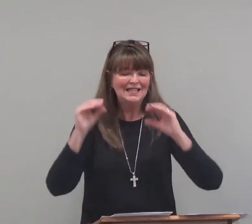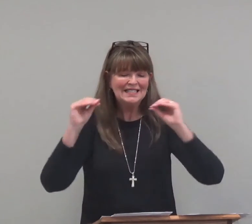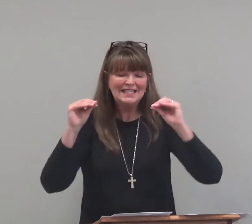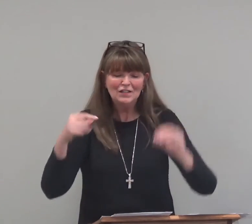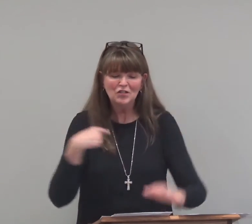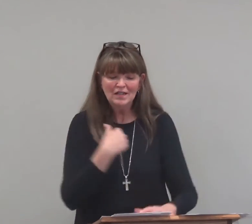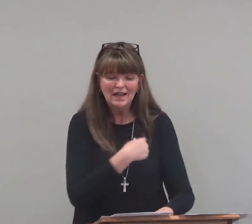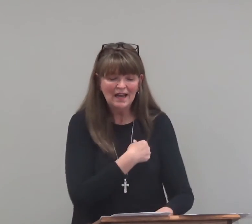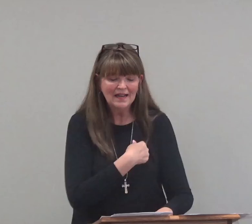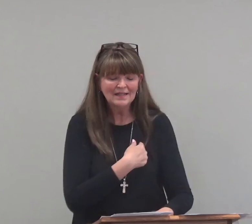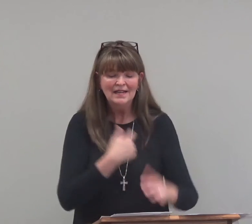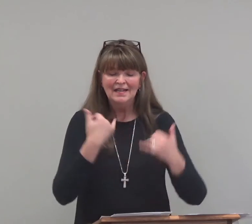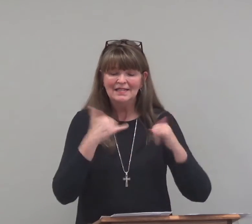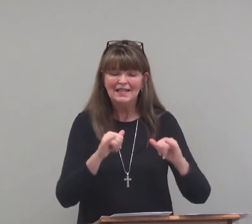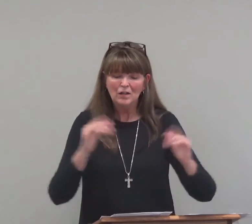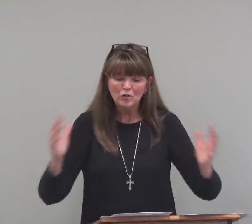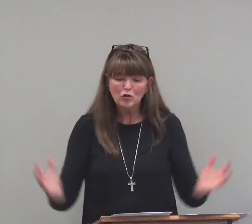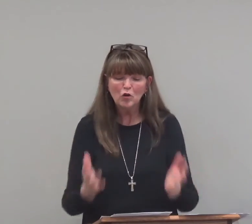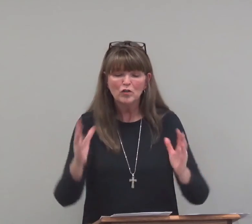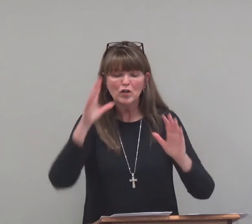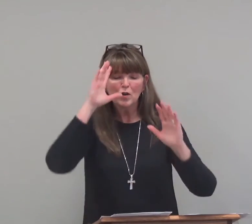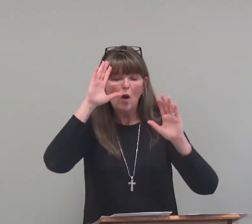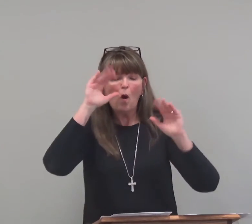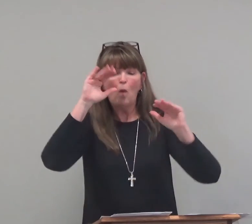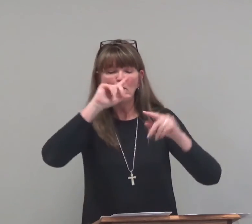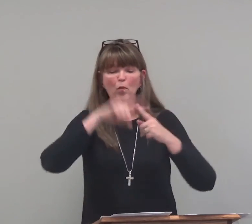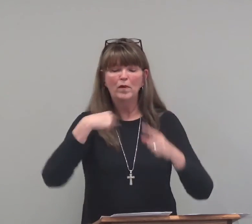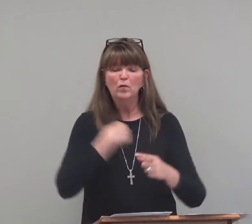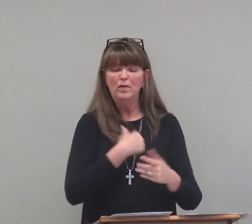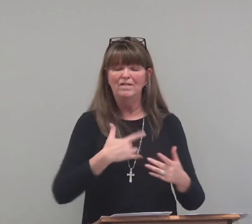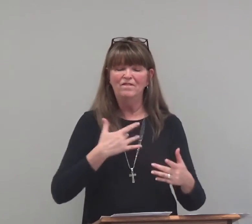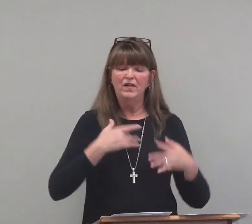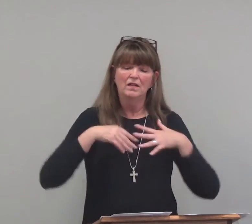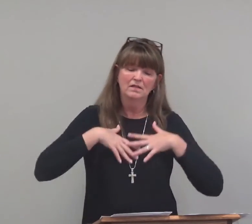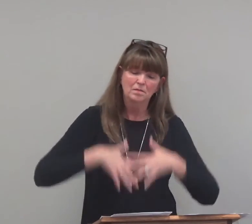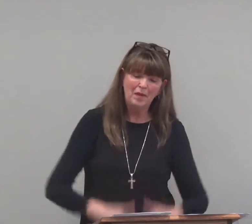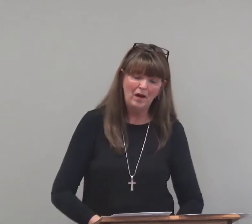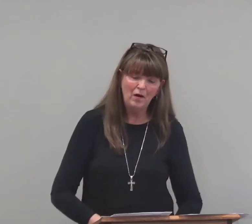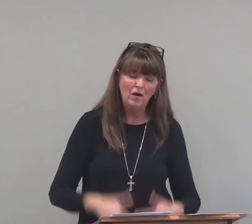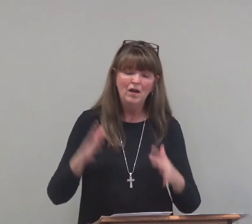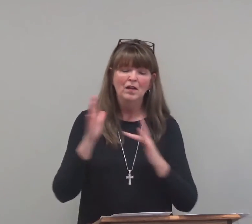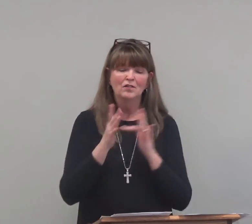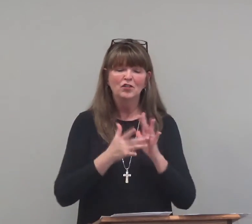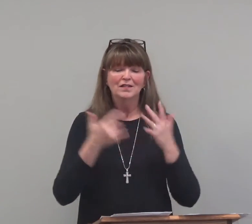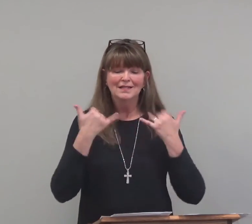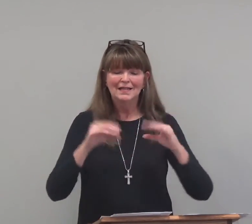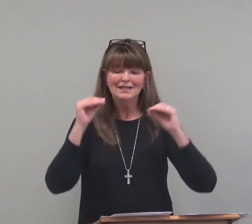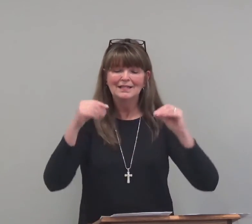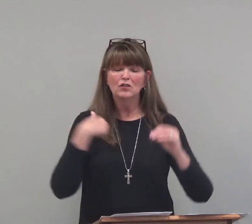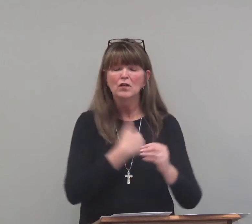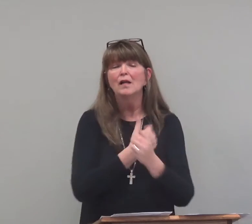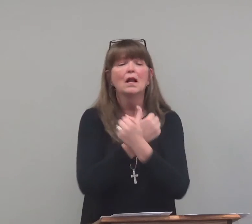and walking among us. Jesus is still teaching us, still encouraging us, giving us hope when we feel